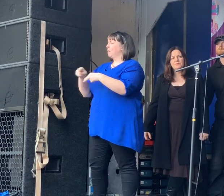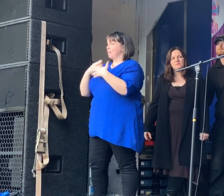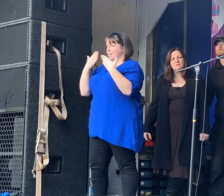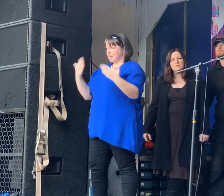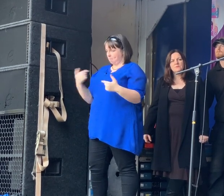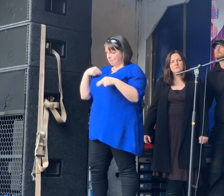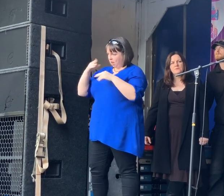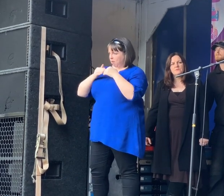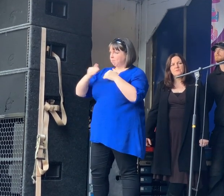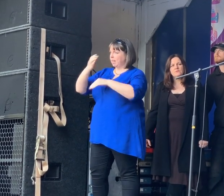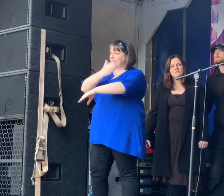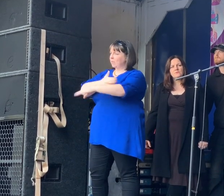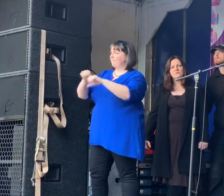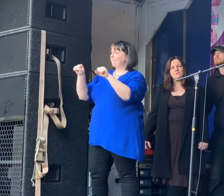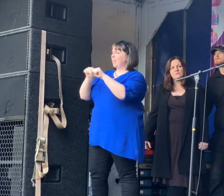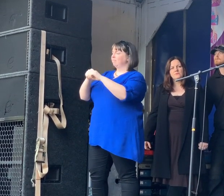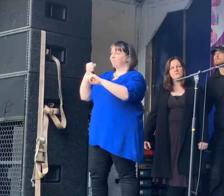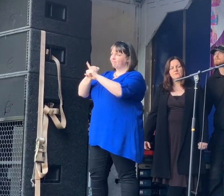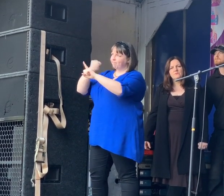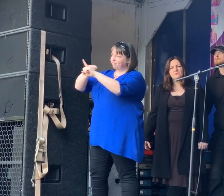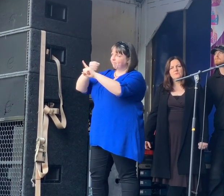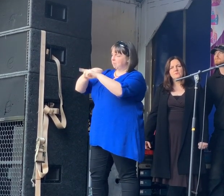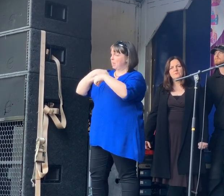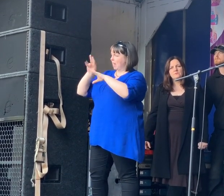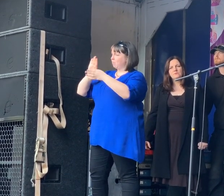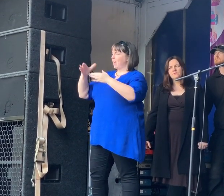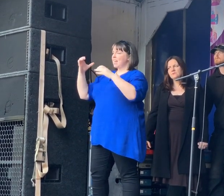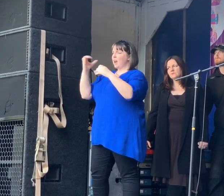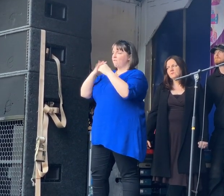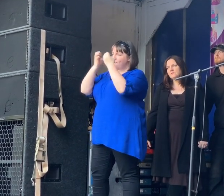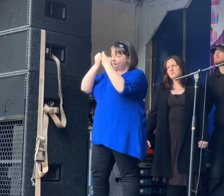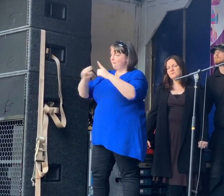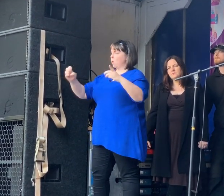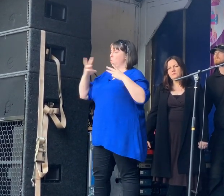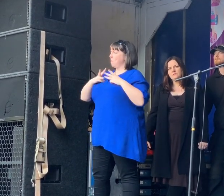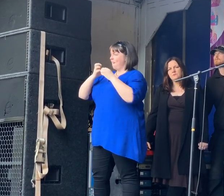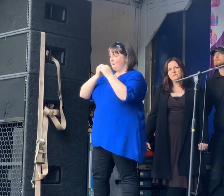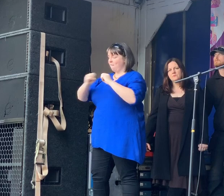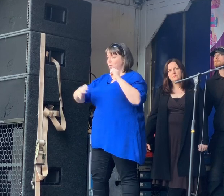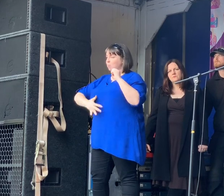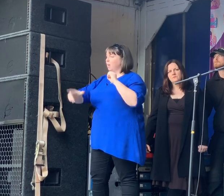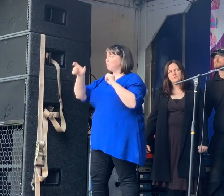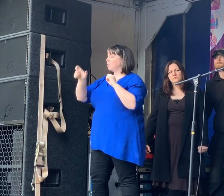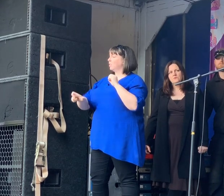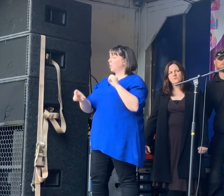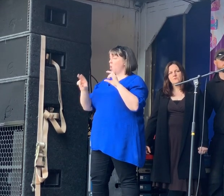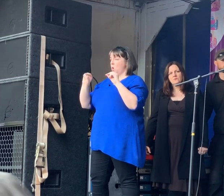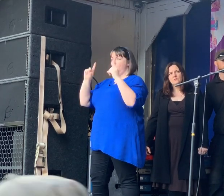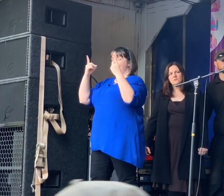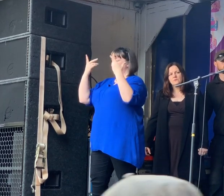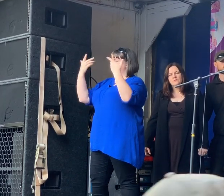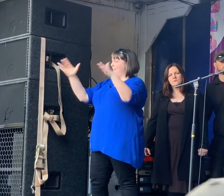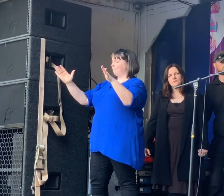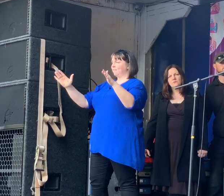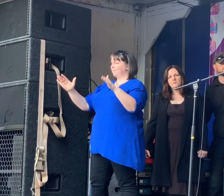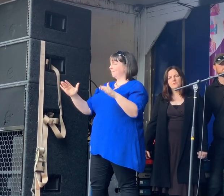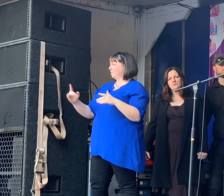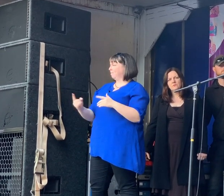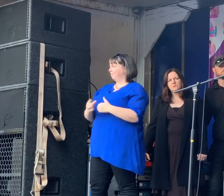we will continue to fight so that we can provide care for every woman and pregnant person. No one left behind.